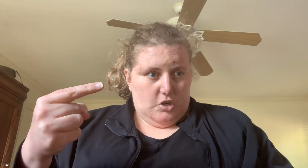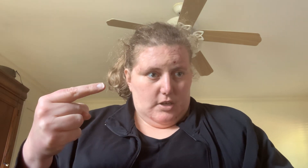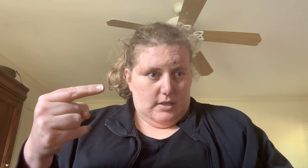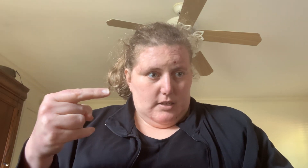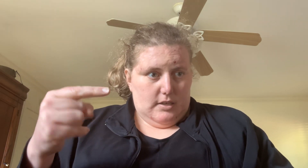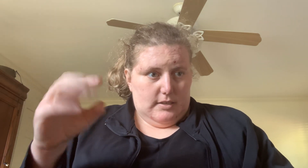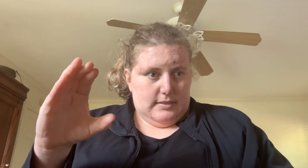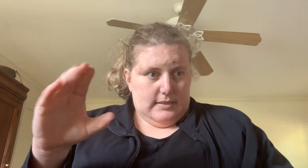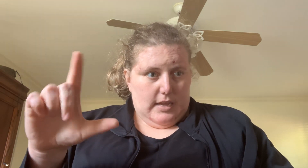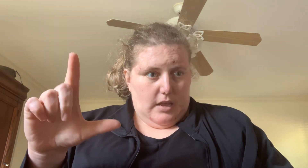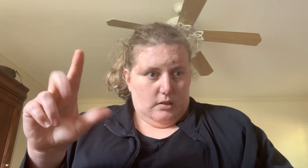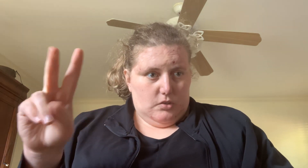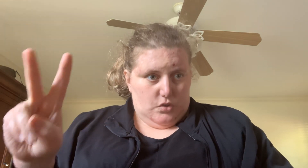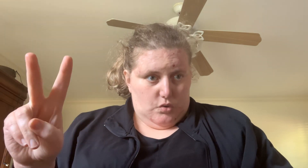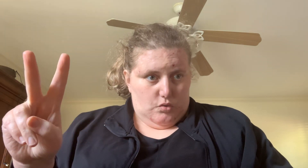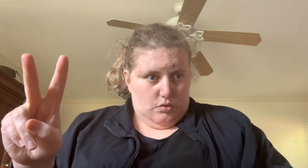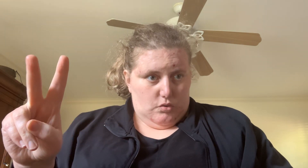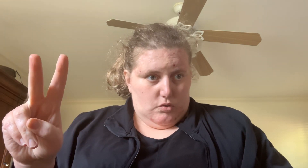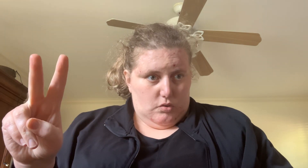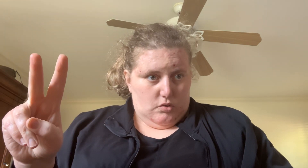MgCl2 is equal to 1 mole of that.